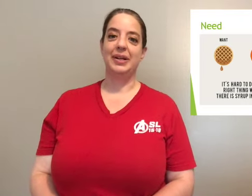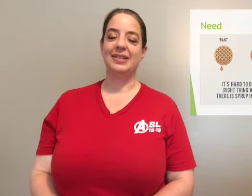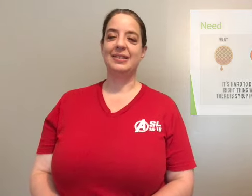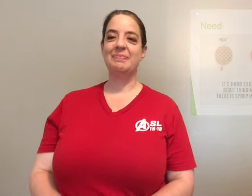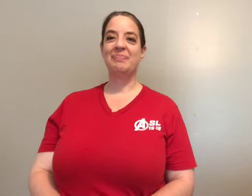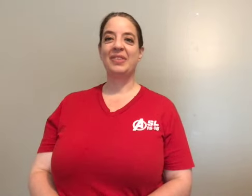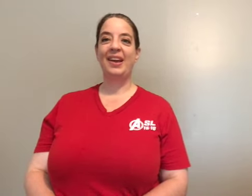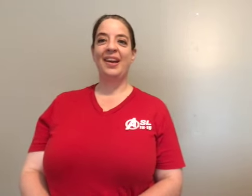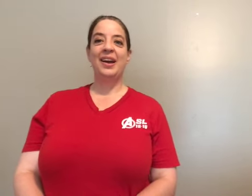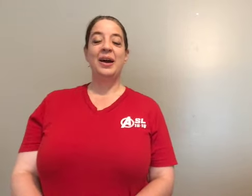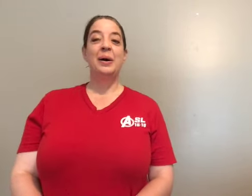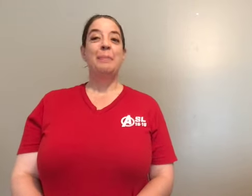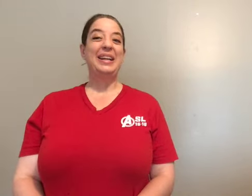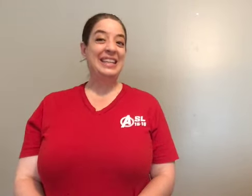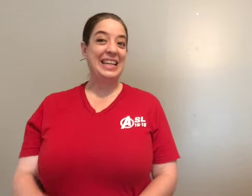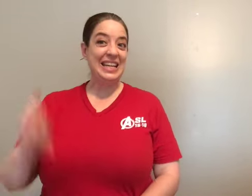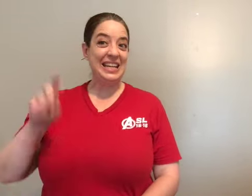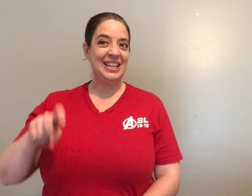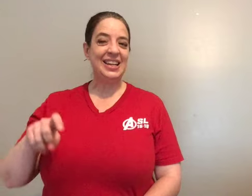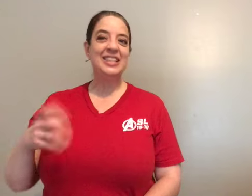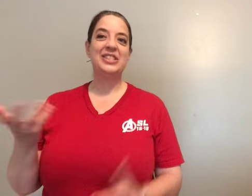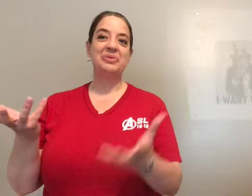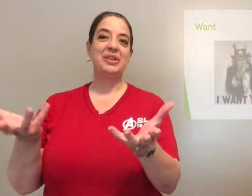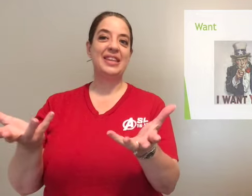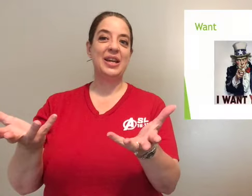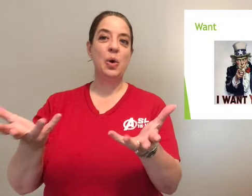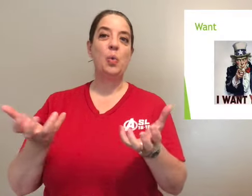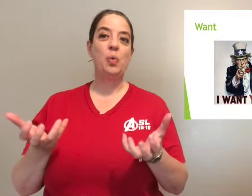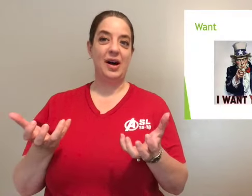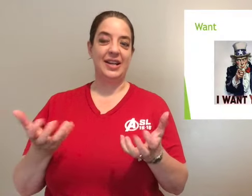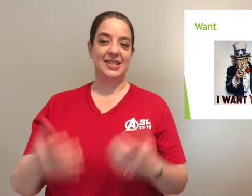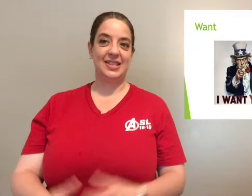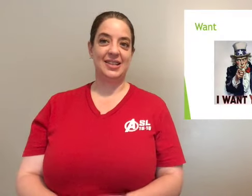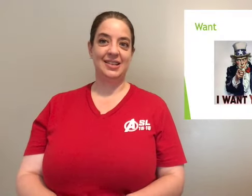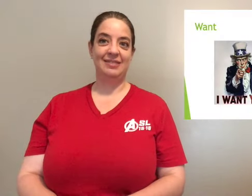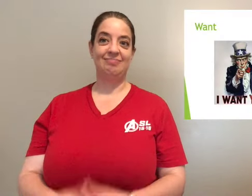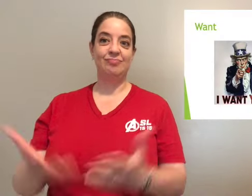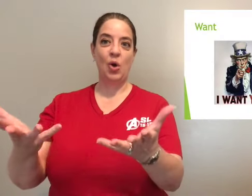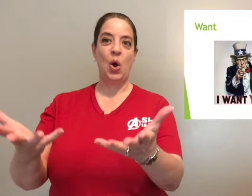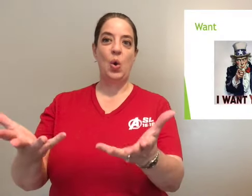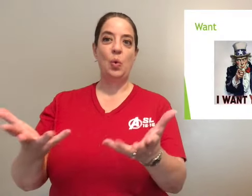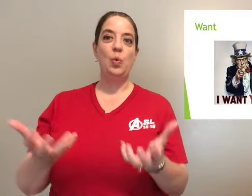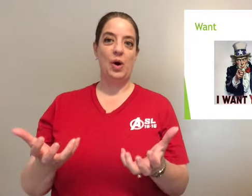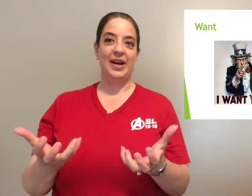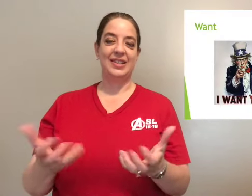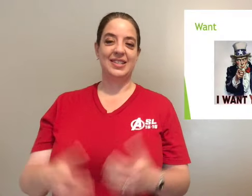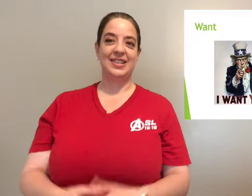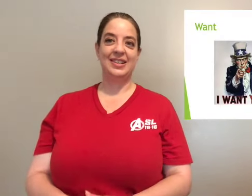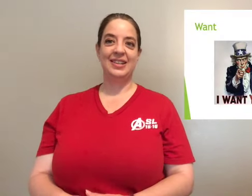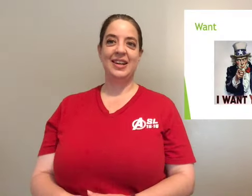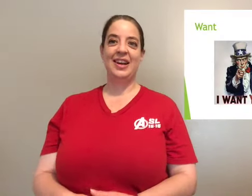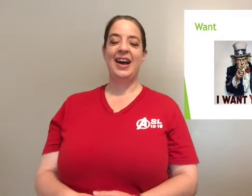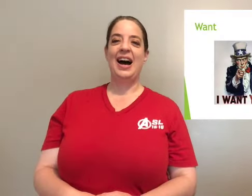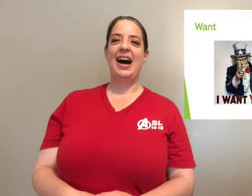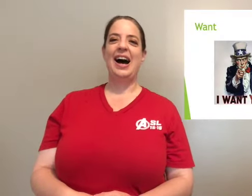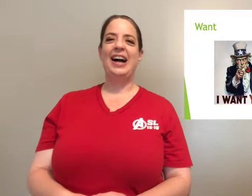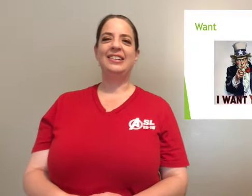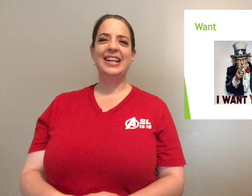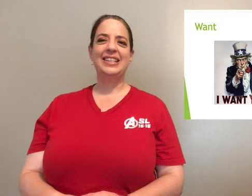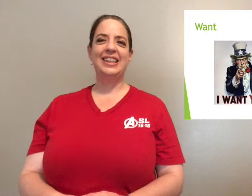place. But need is different than want. Want. I like to